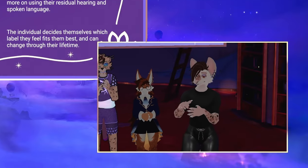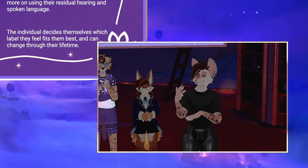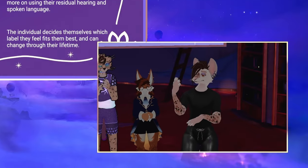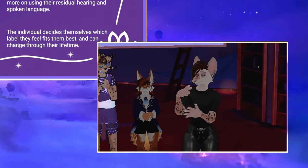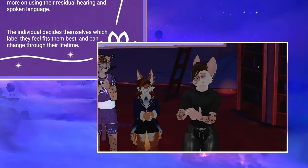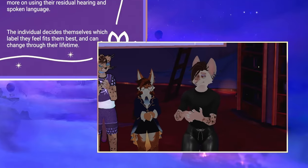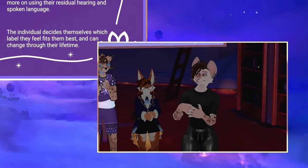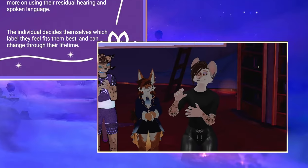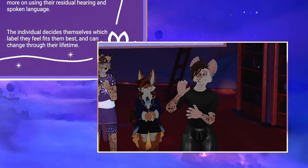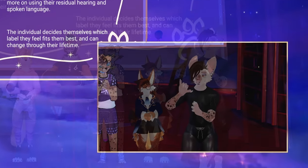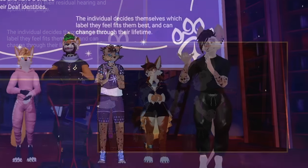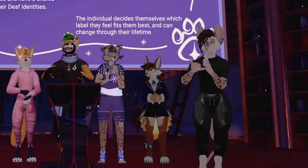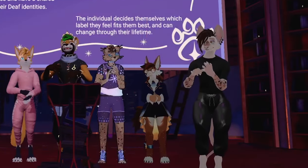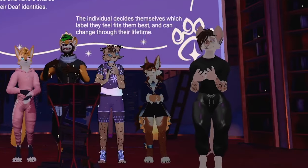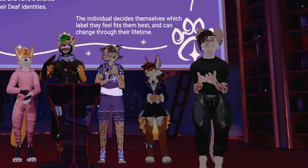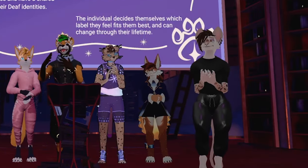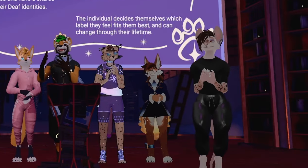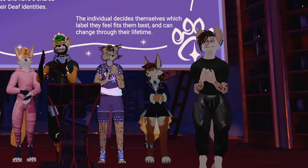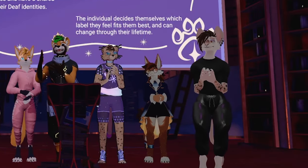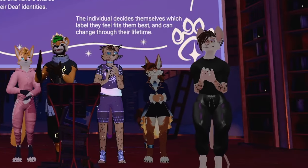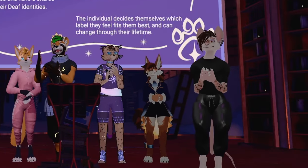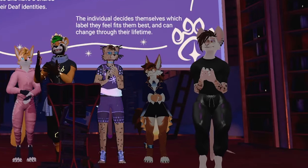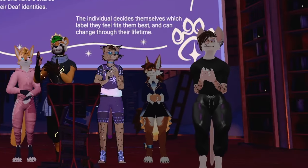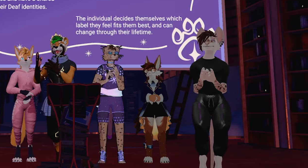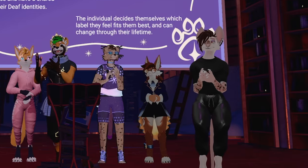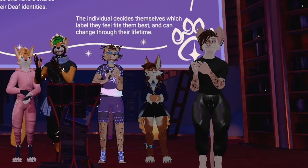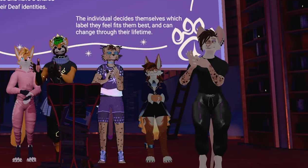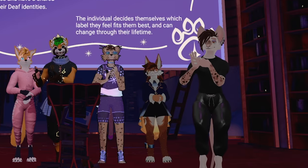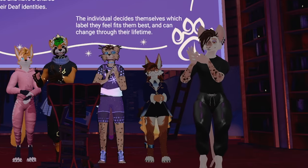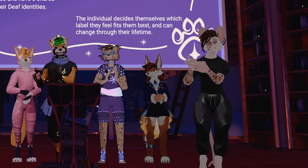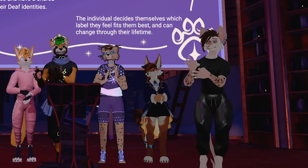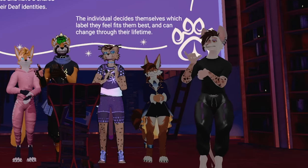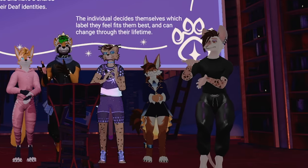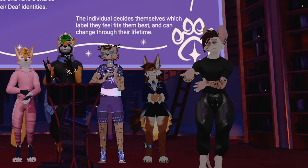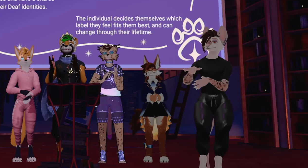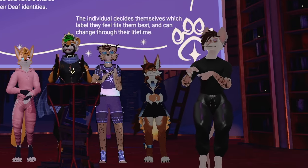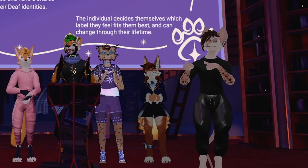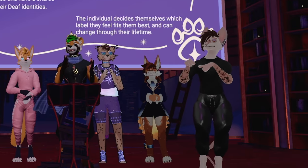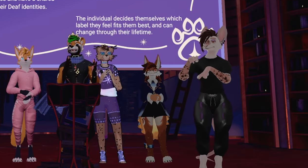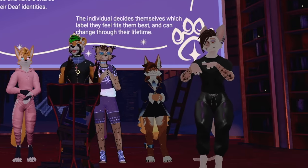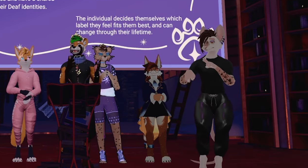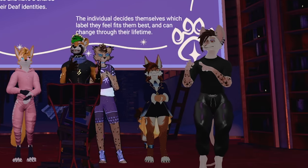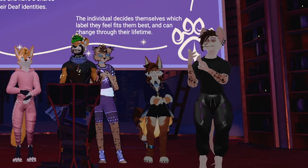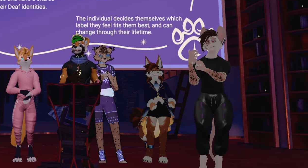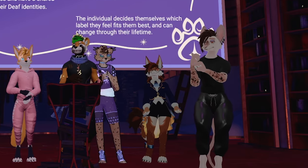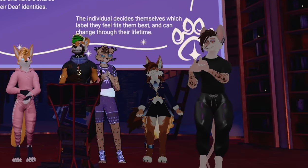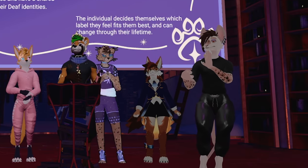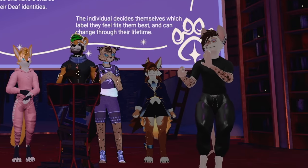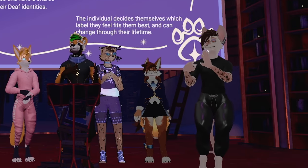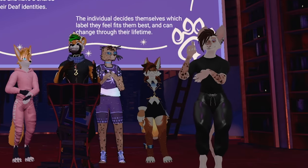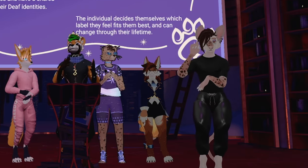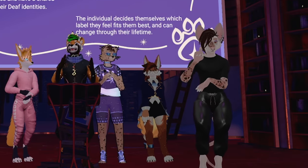that umbrella, we also have people who identify as deaf or people who identify as hard of hearing.